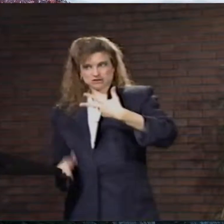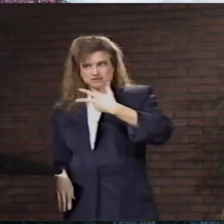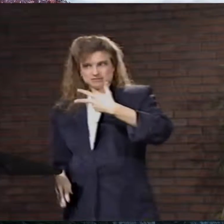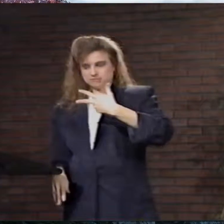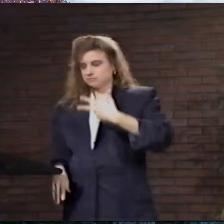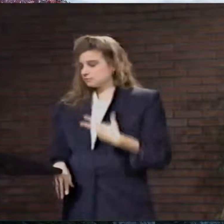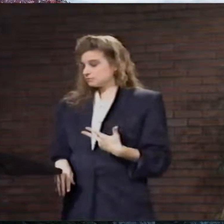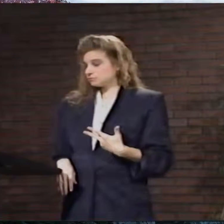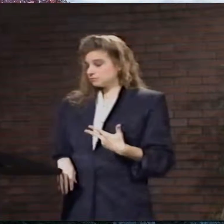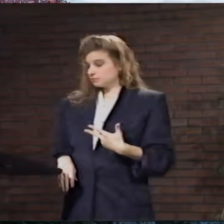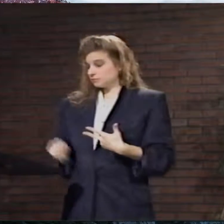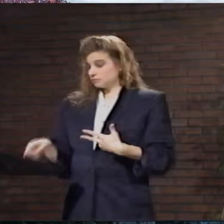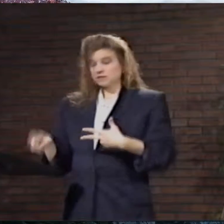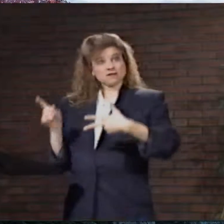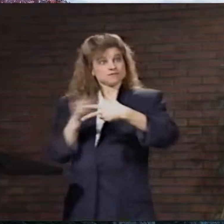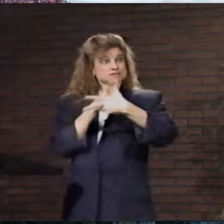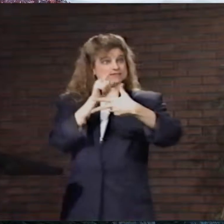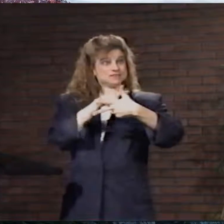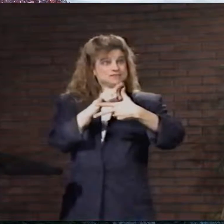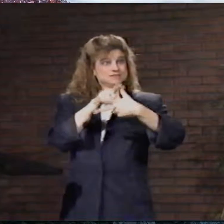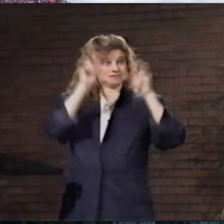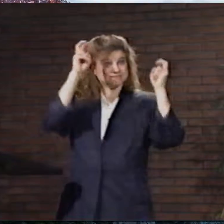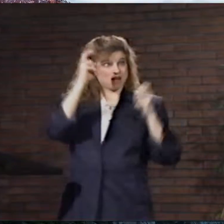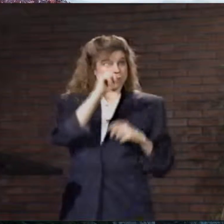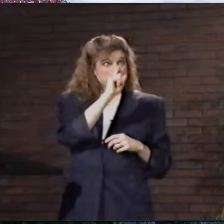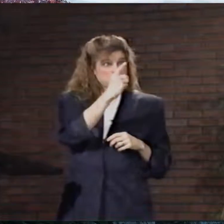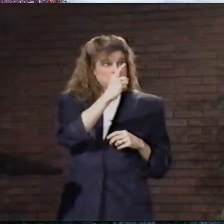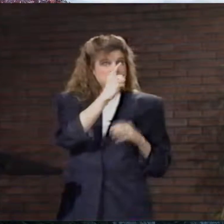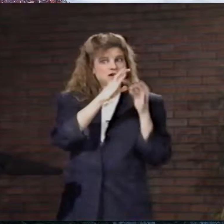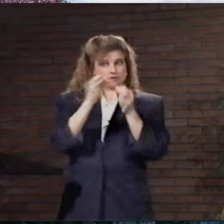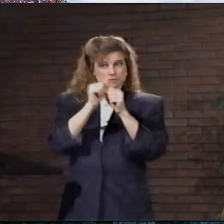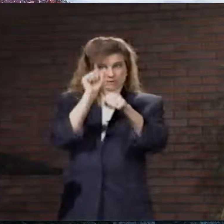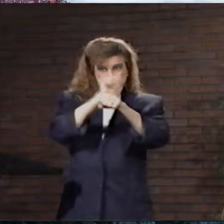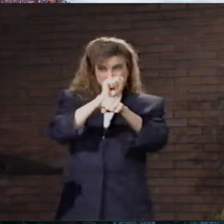So those are the 3 topics related to interpreting.